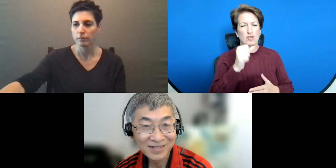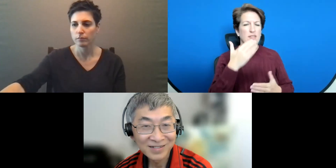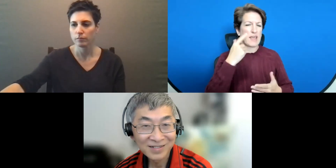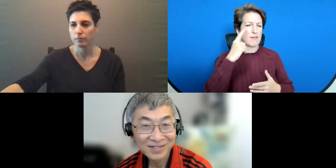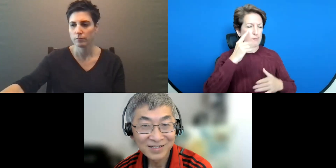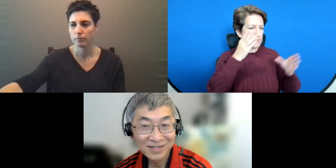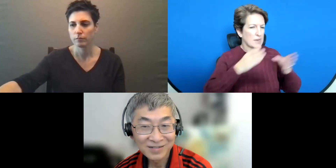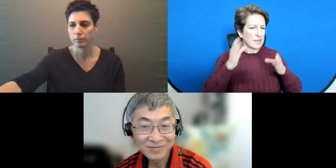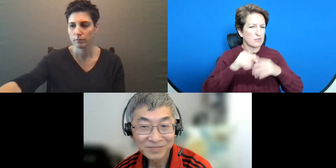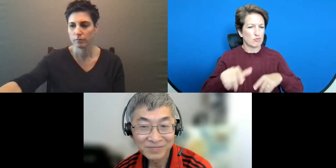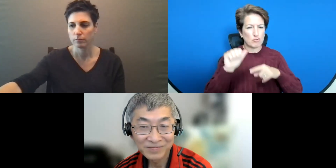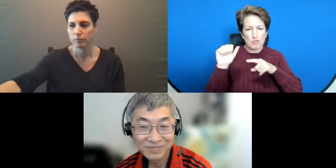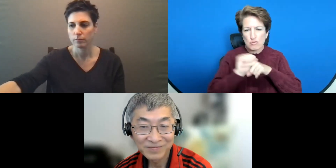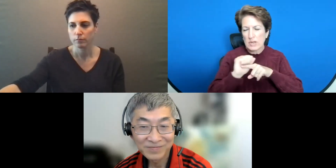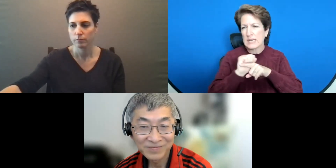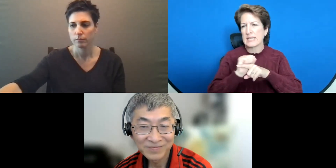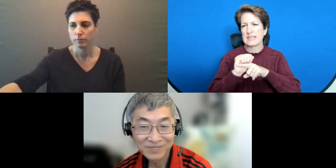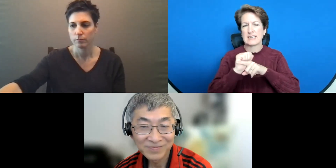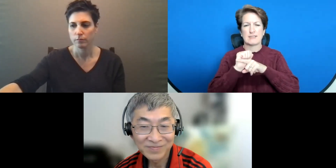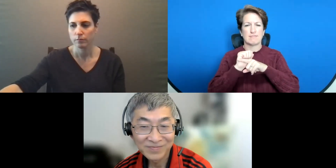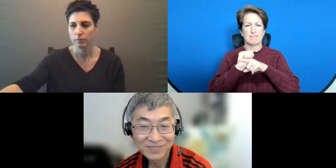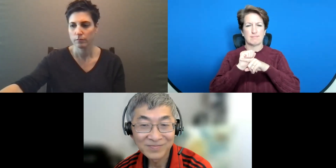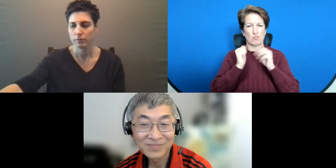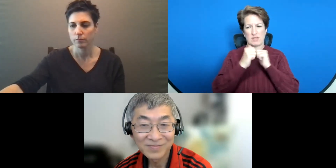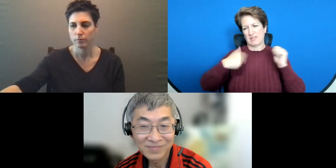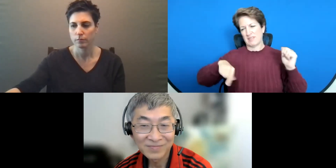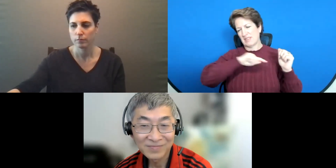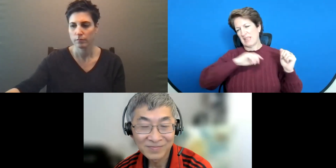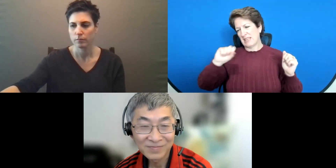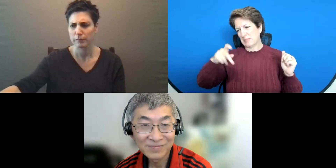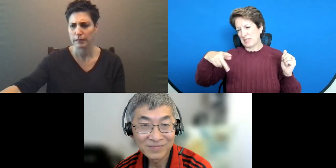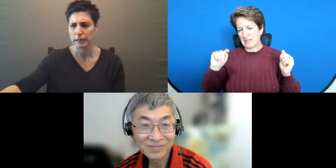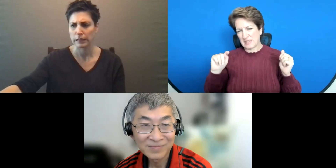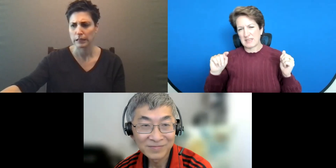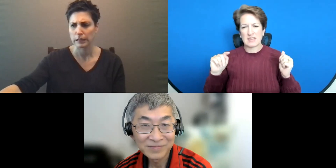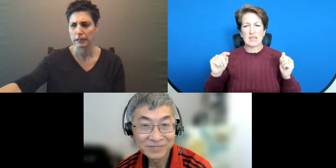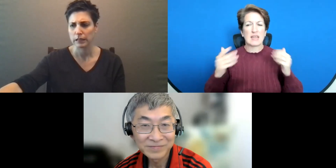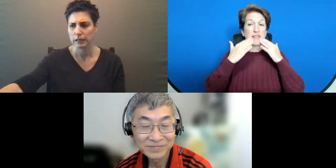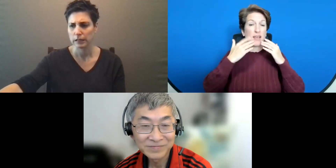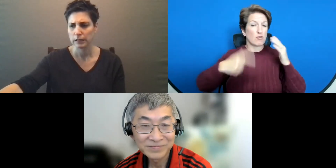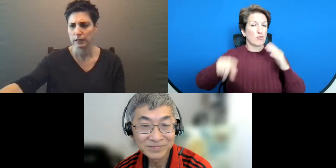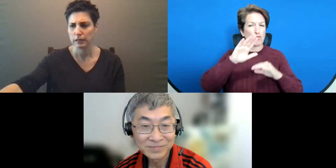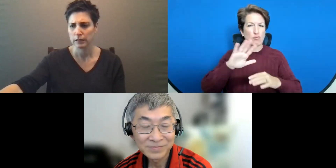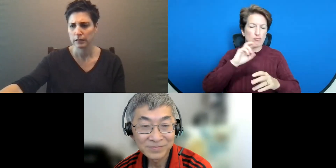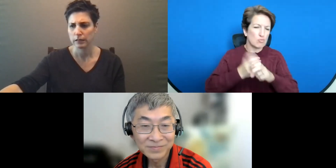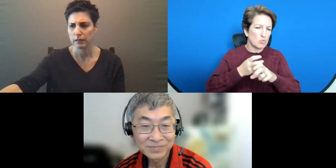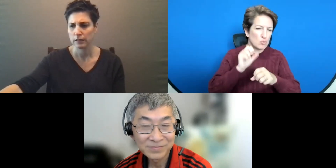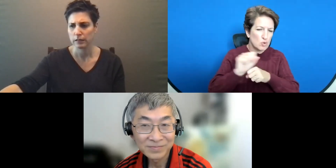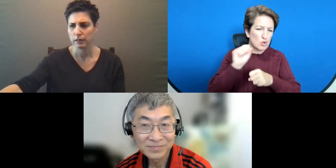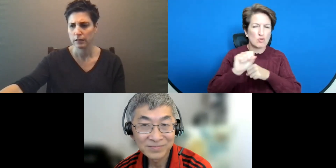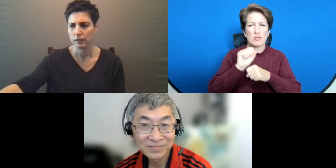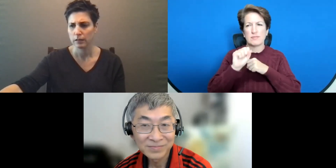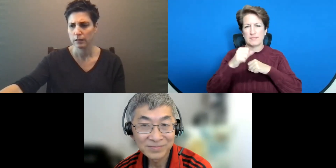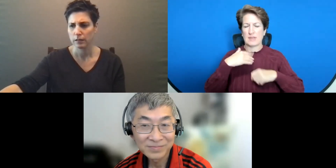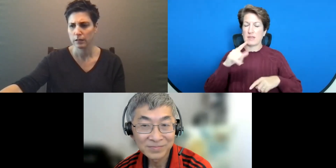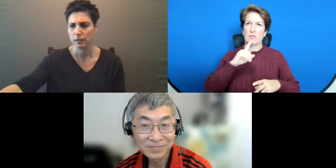session alongside with us at SPT, and to everyone, all of you, for all your hard work and efforts. It is such difficult